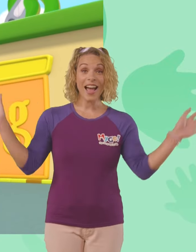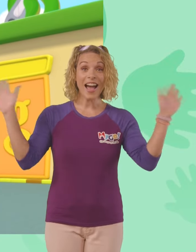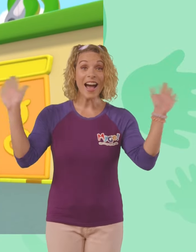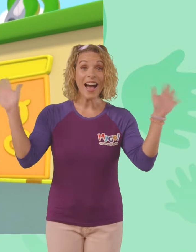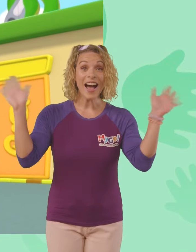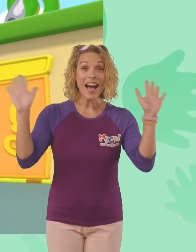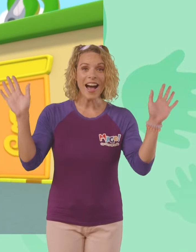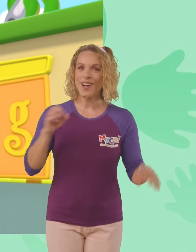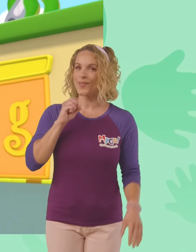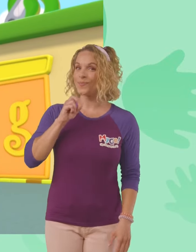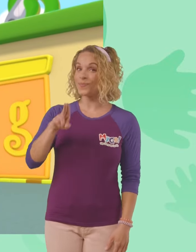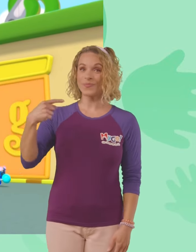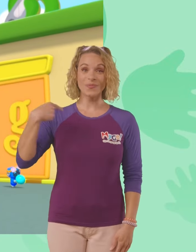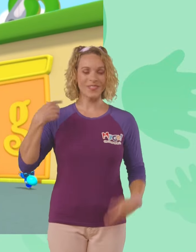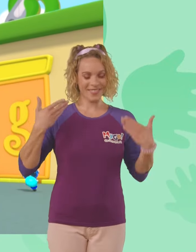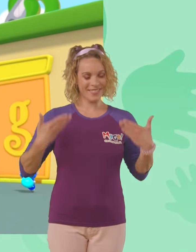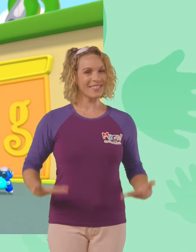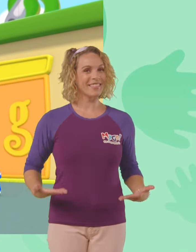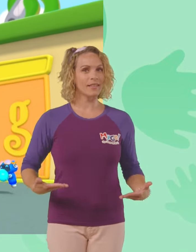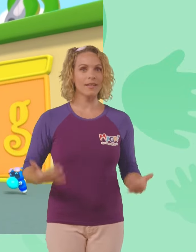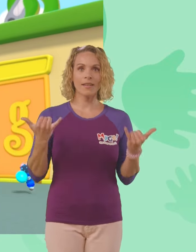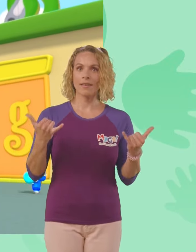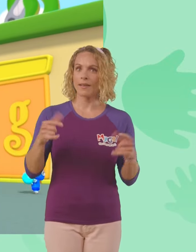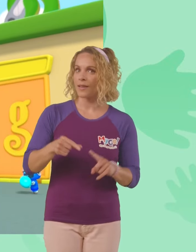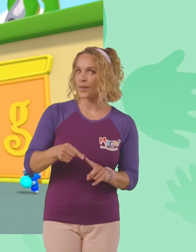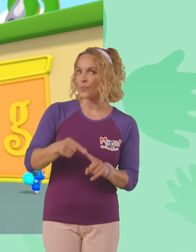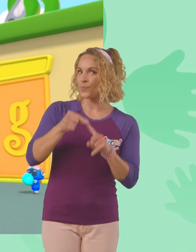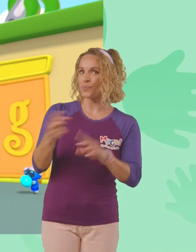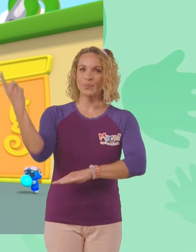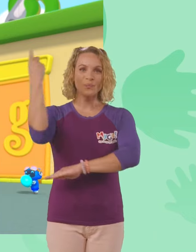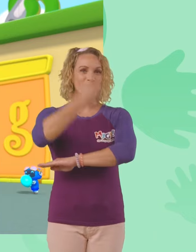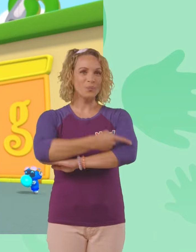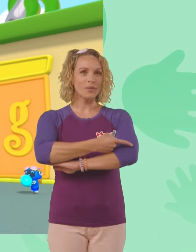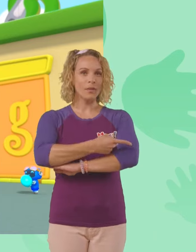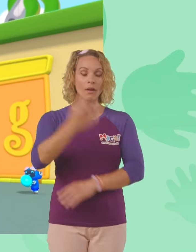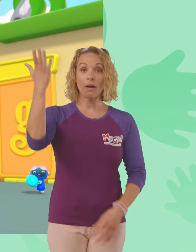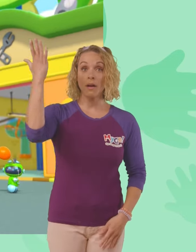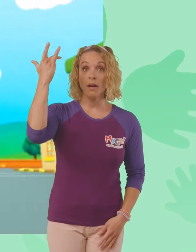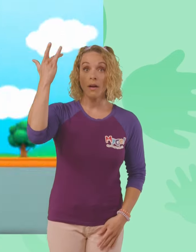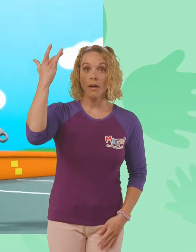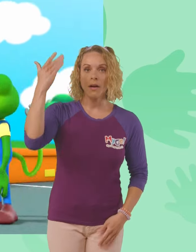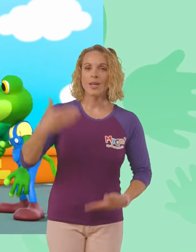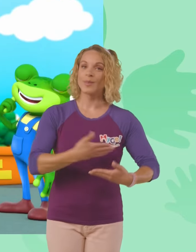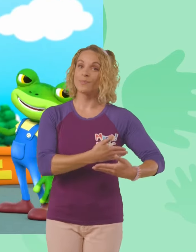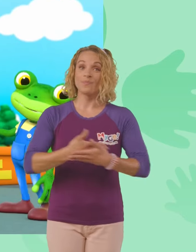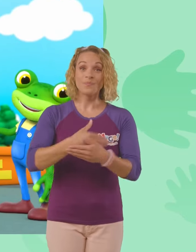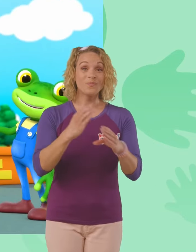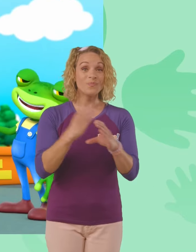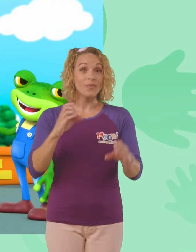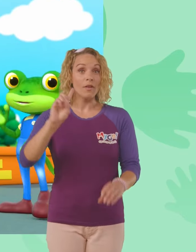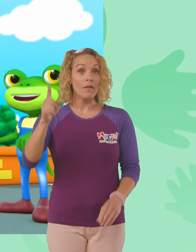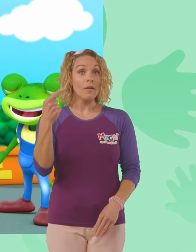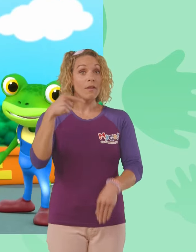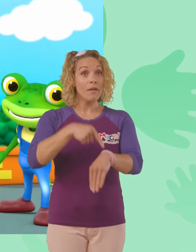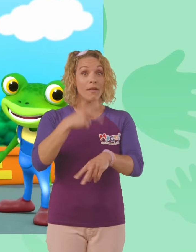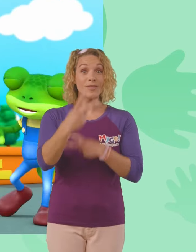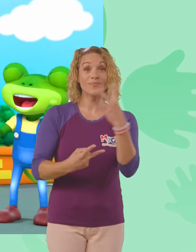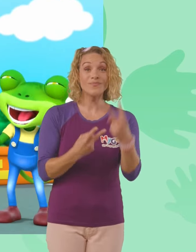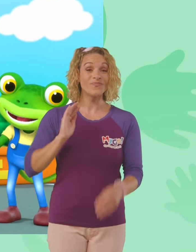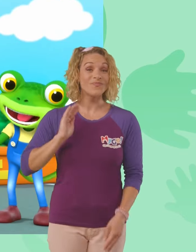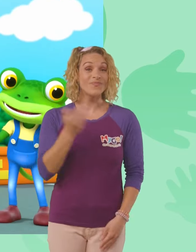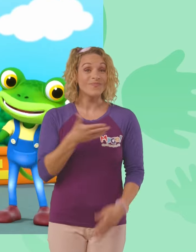Hello, everyone. Gecko here. Today's a very special day. It's Baby Truck's first